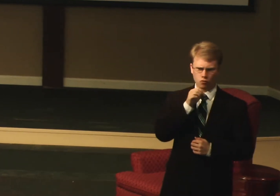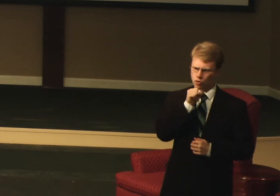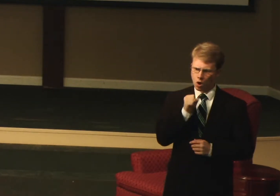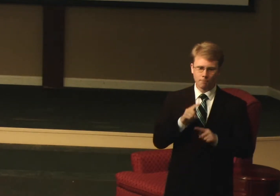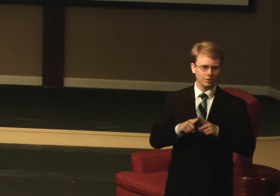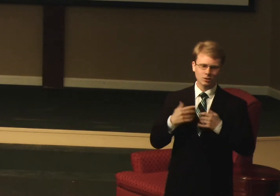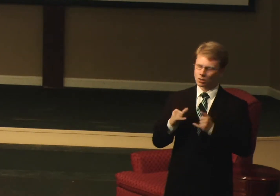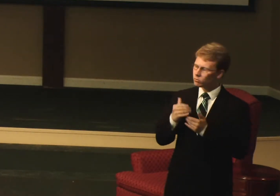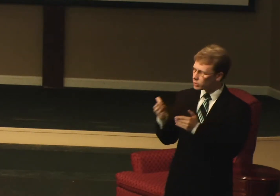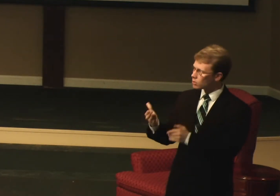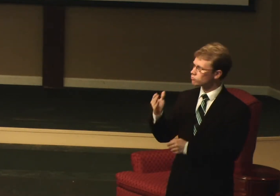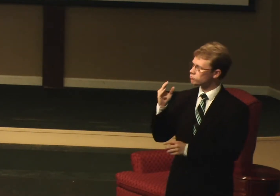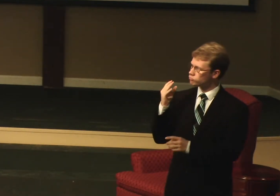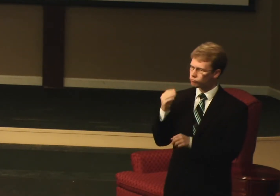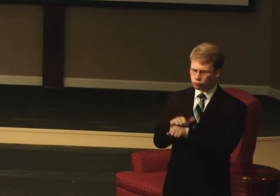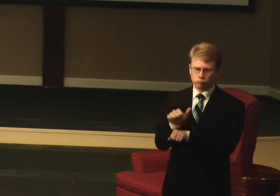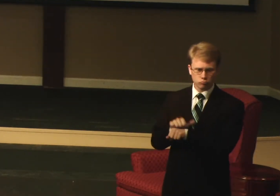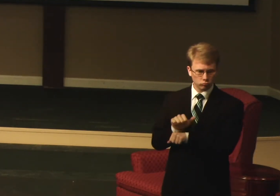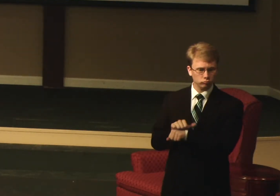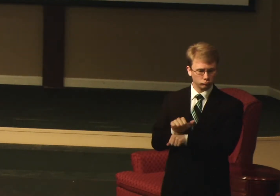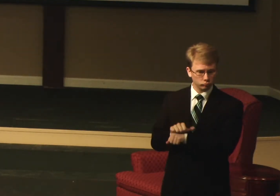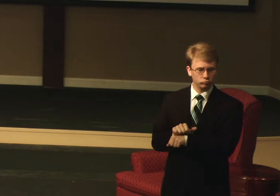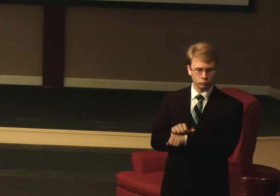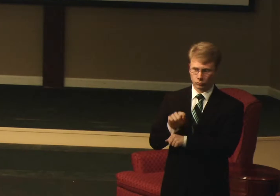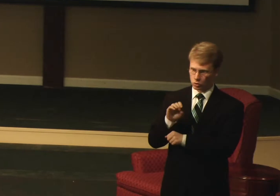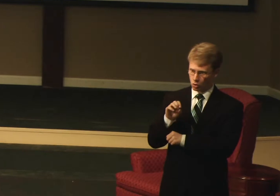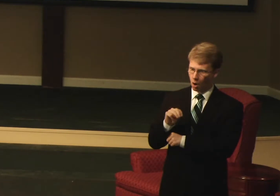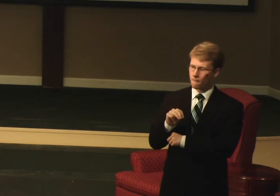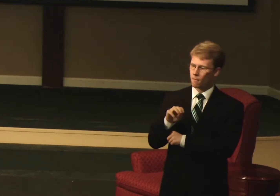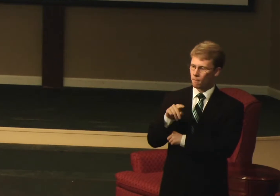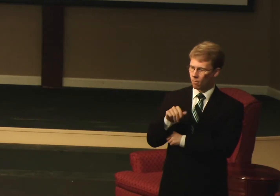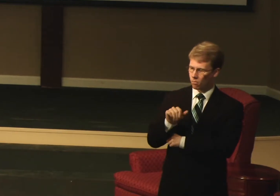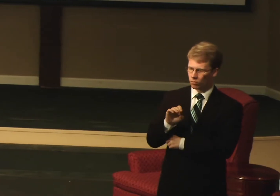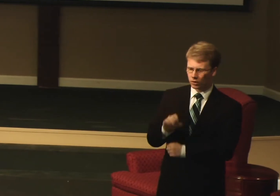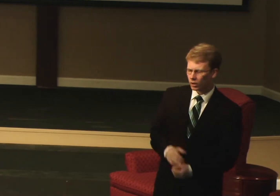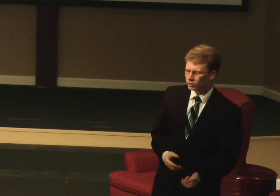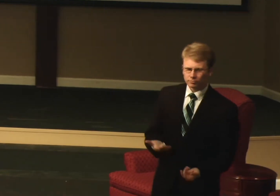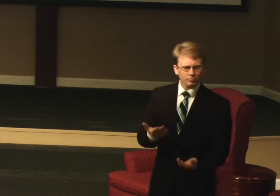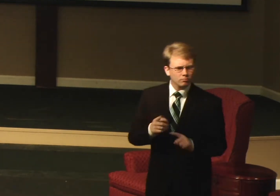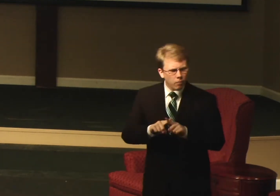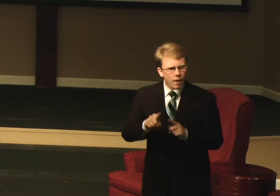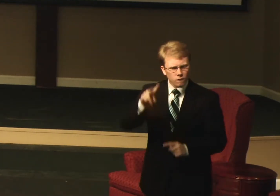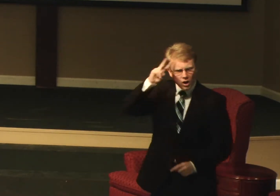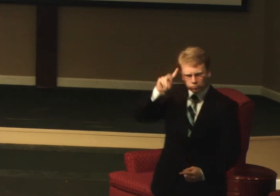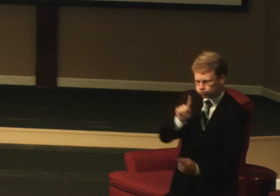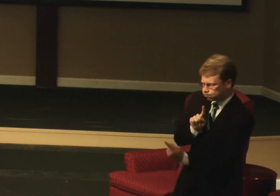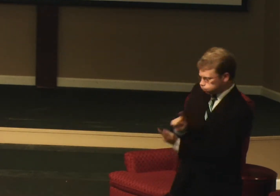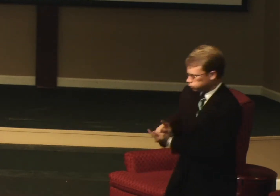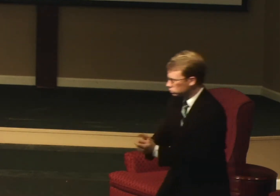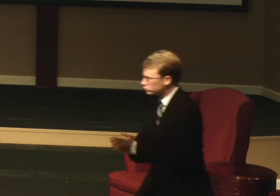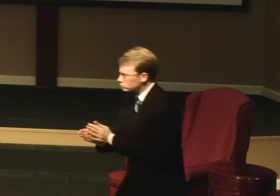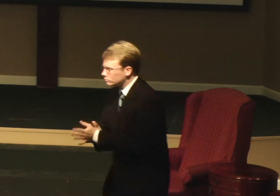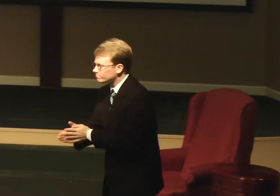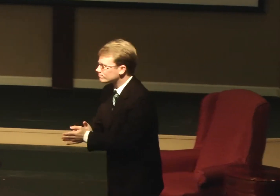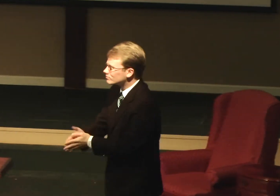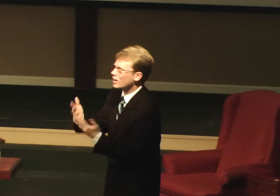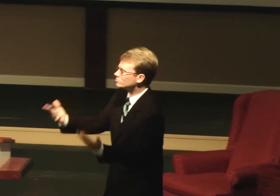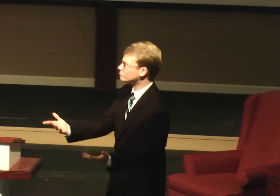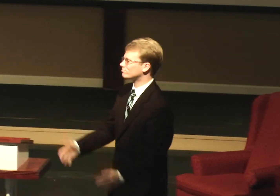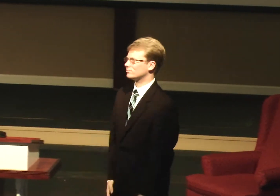I think right now that ministry has been there for quite a long time. But Tom Pace is the pastor there. And